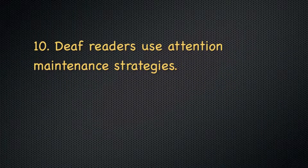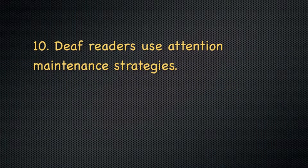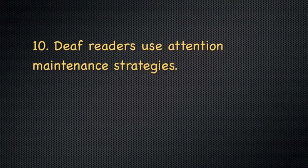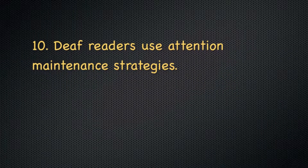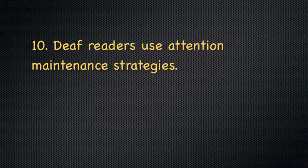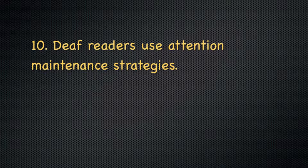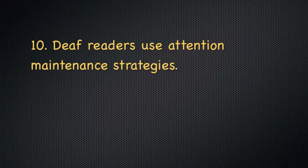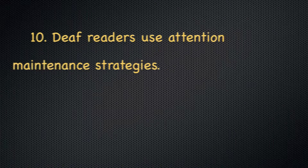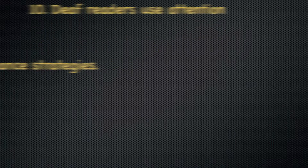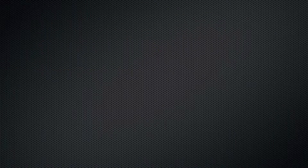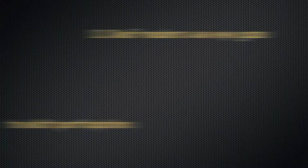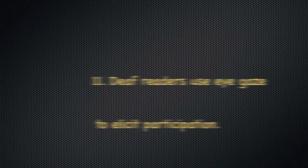And, Megan old that Deceptic One Thank